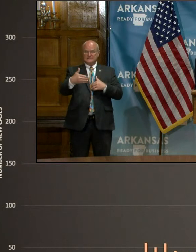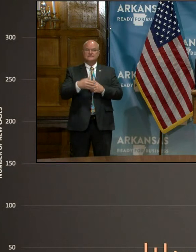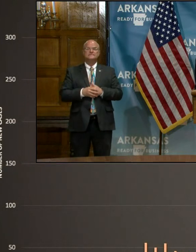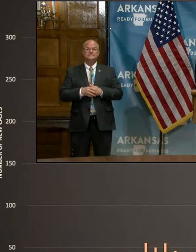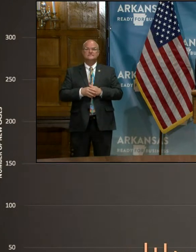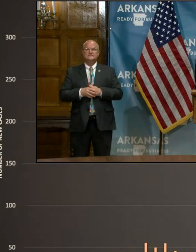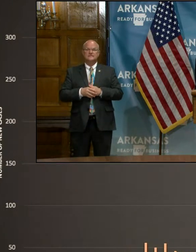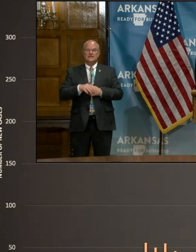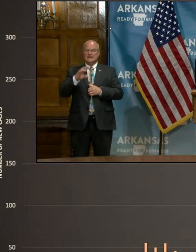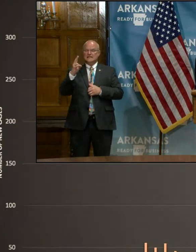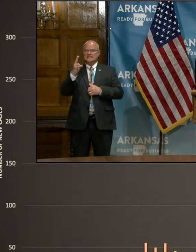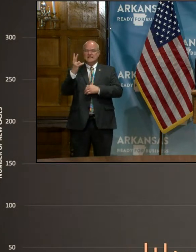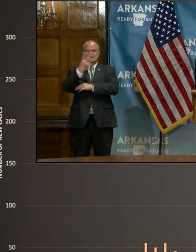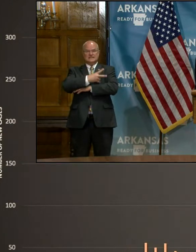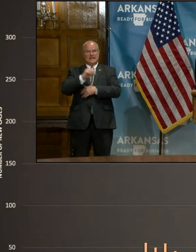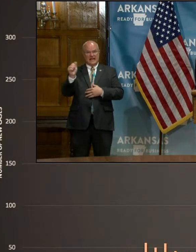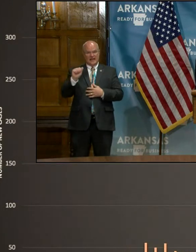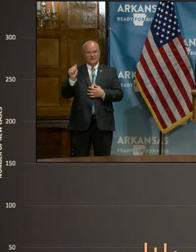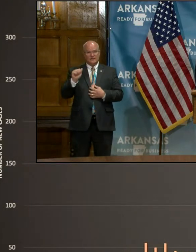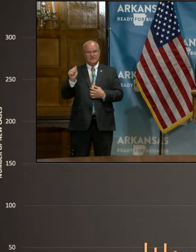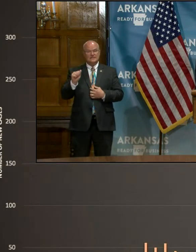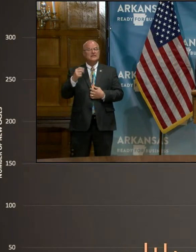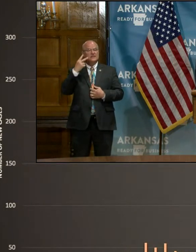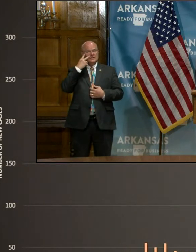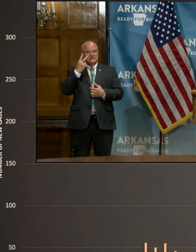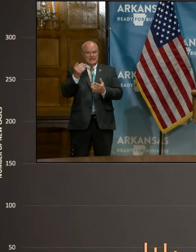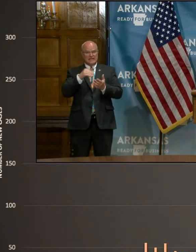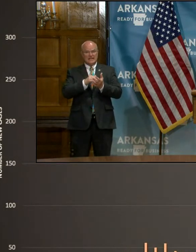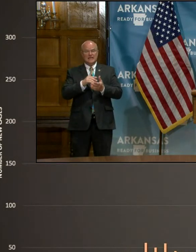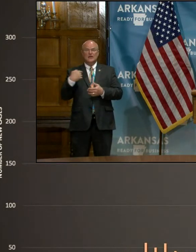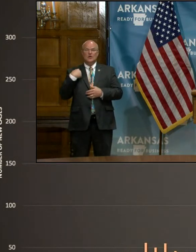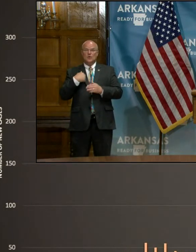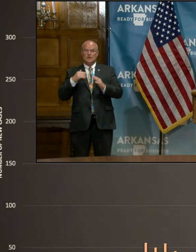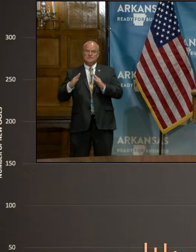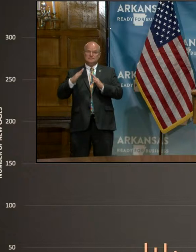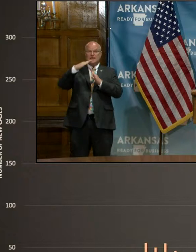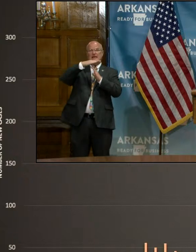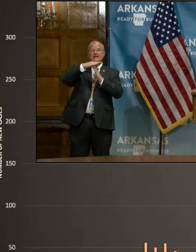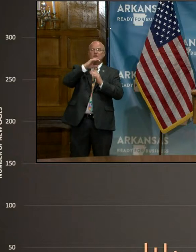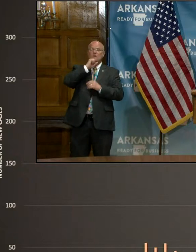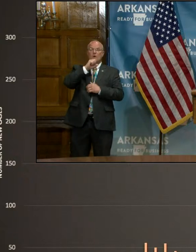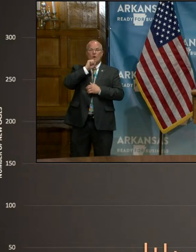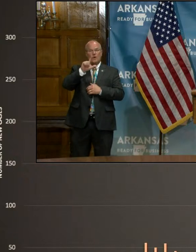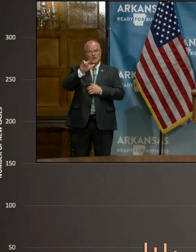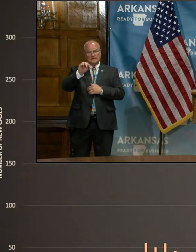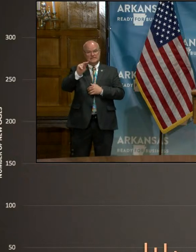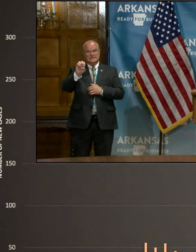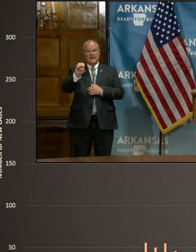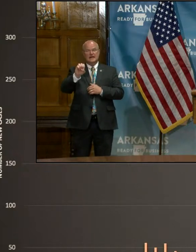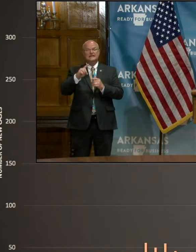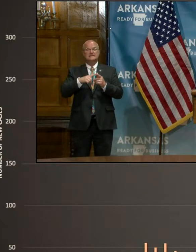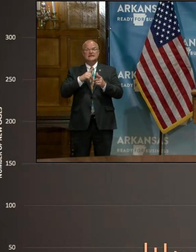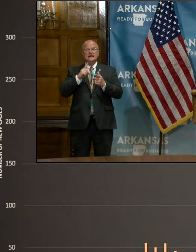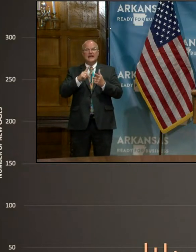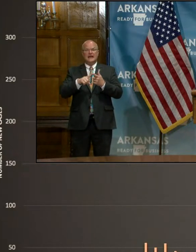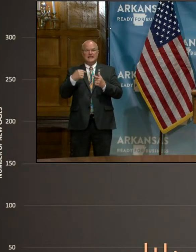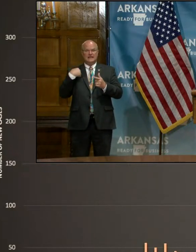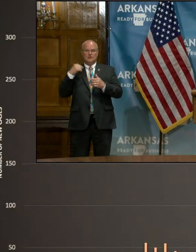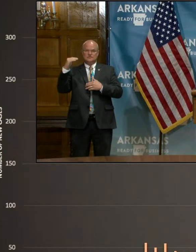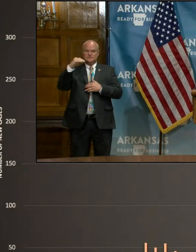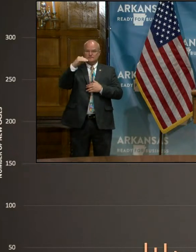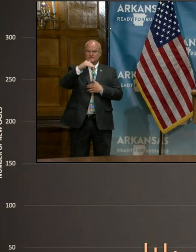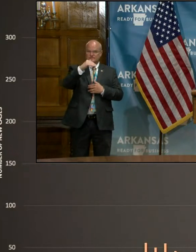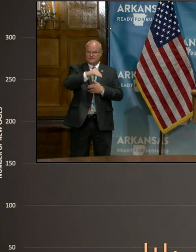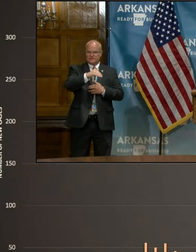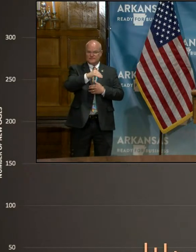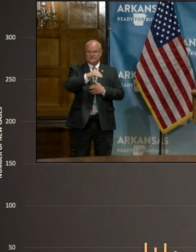slide, the 7-day rolling average, you can see again where we peaked on the orange line, and then we're going